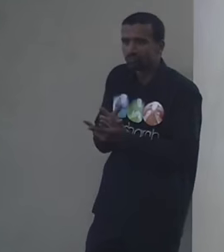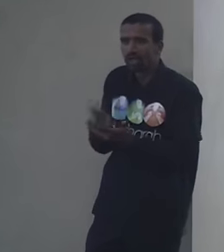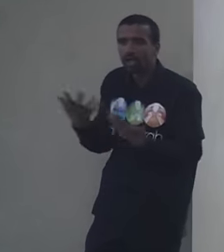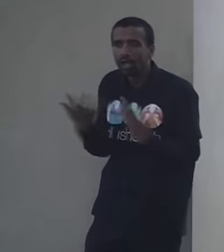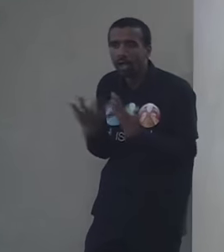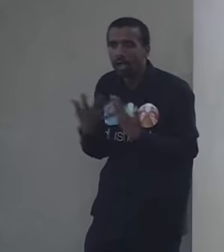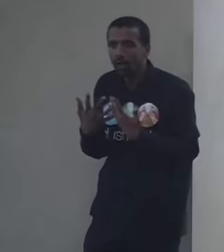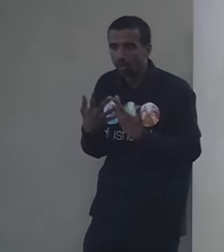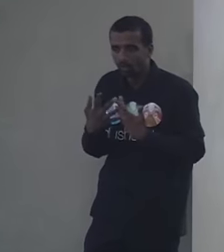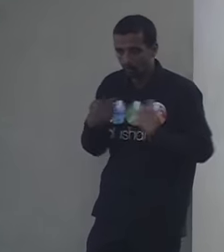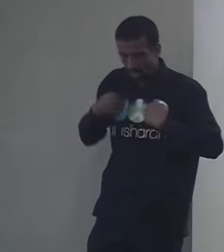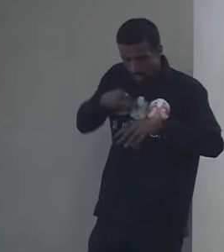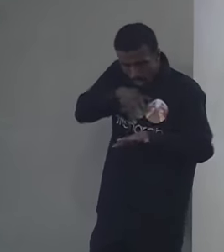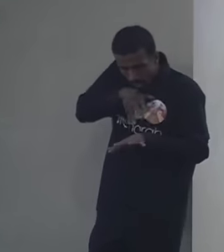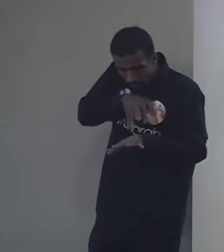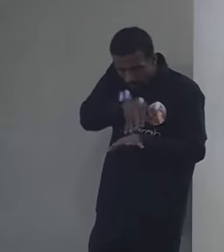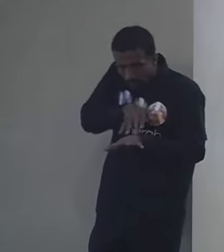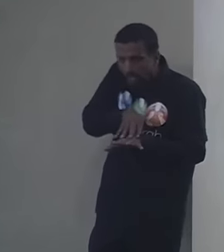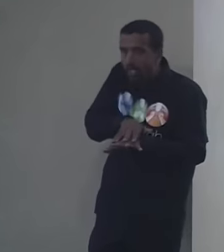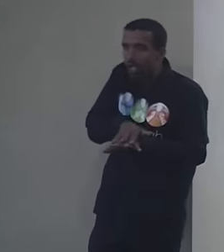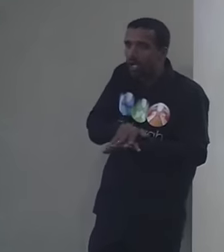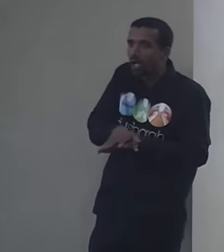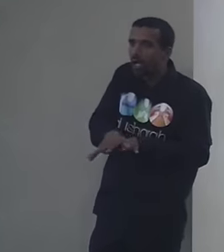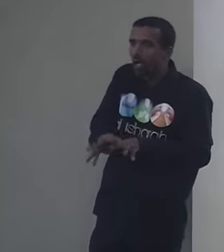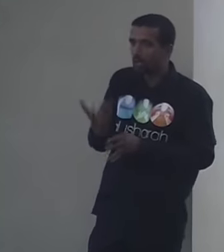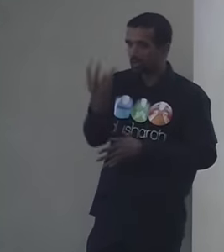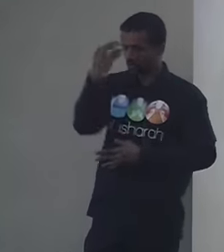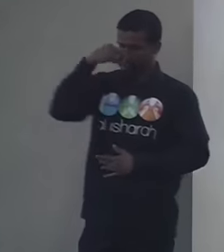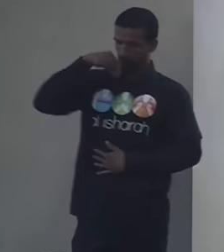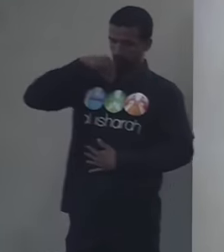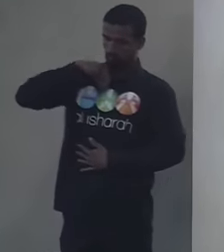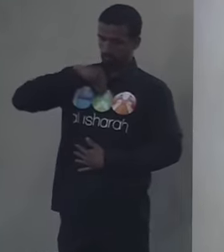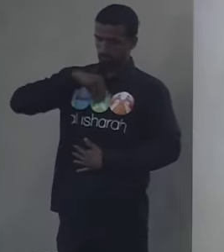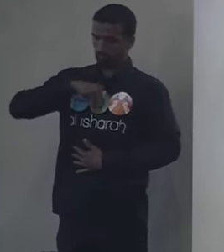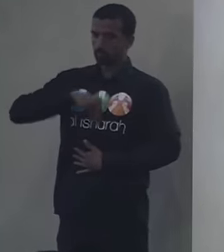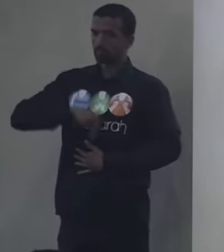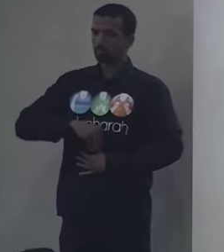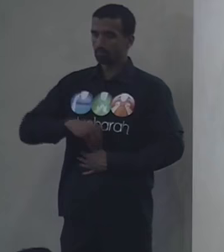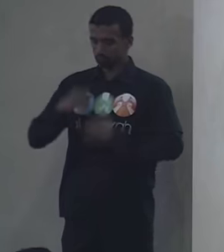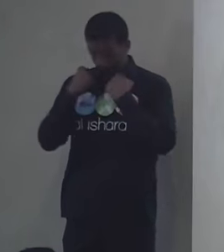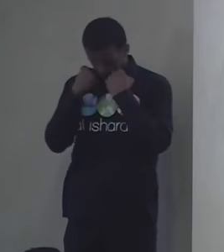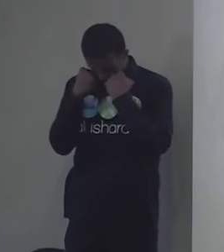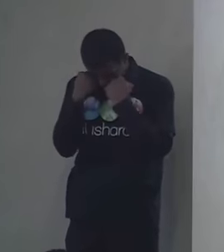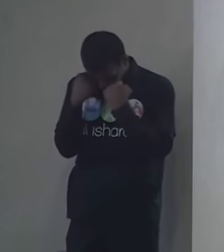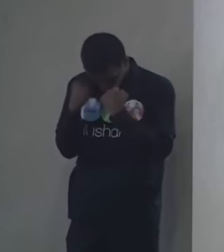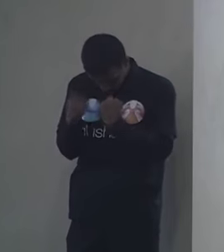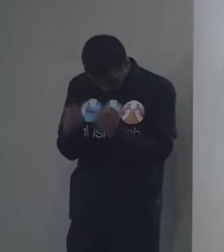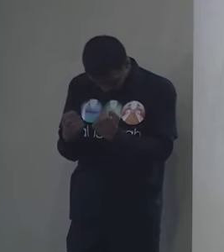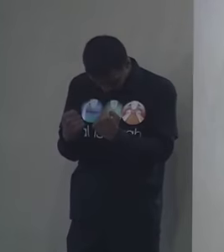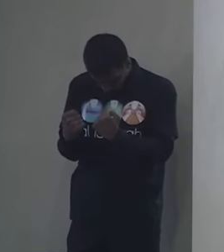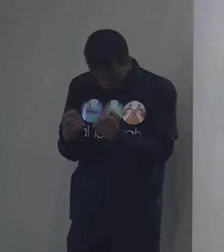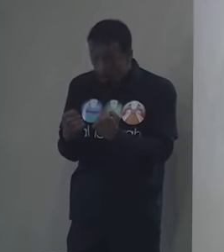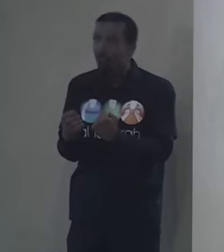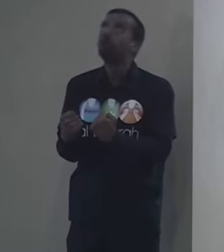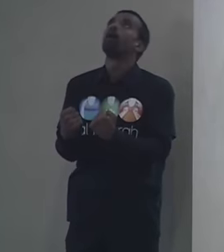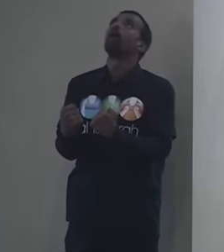become part of you. Then it'll become a part of your being. If you've experienced it, it's an experiential kind of knowledge. It's an incredible